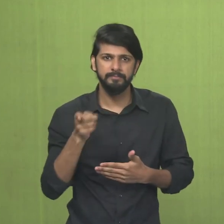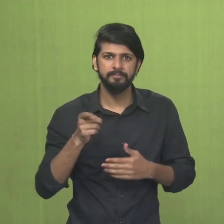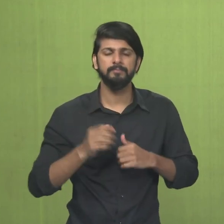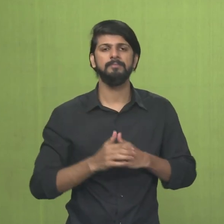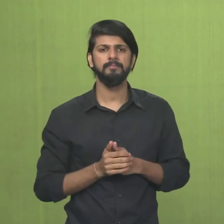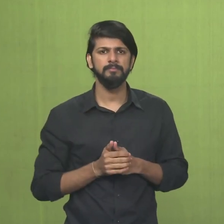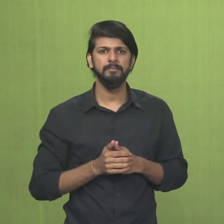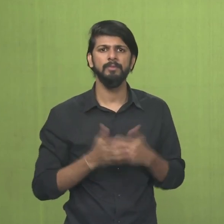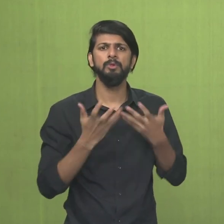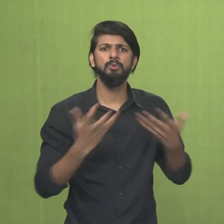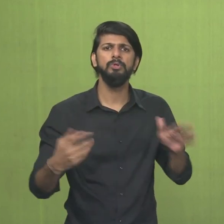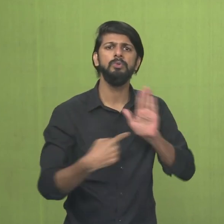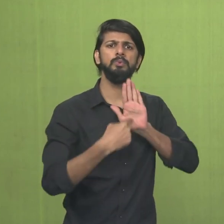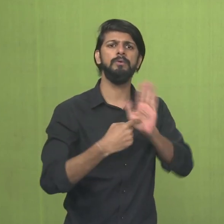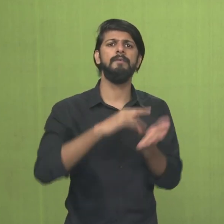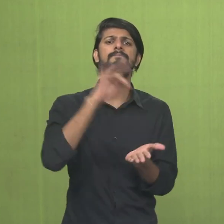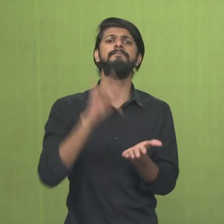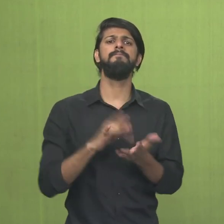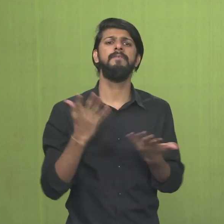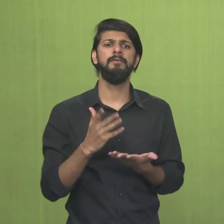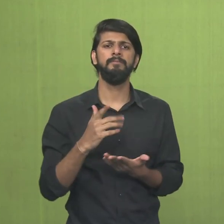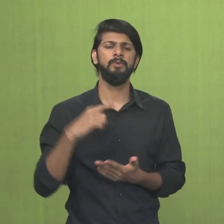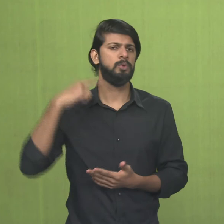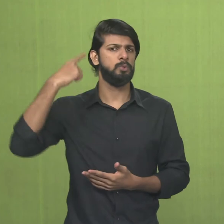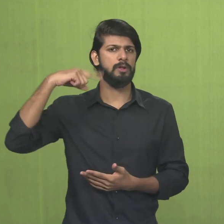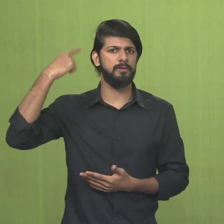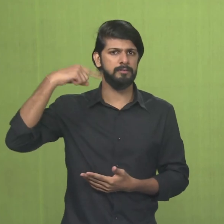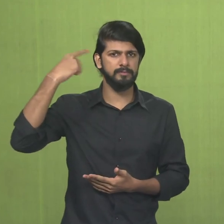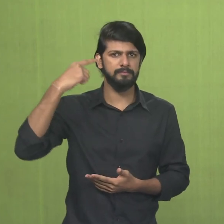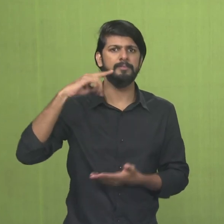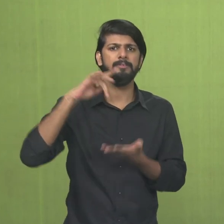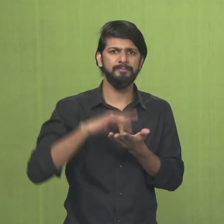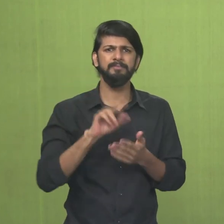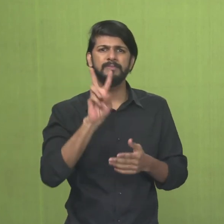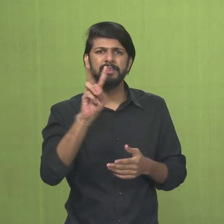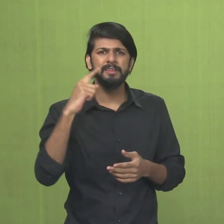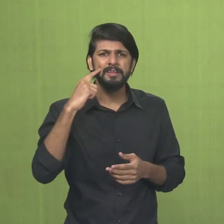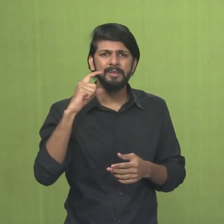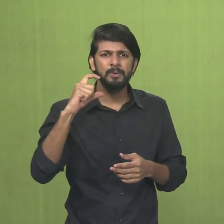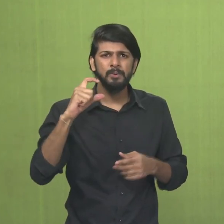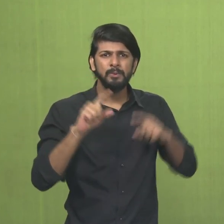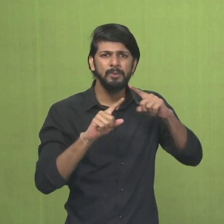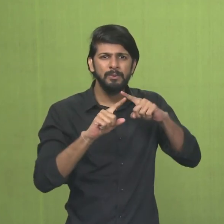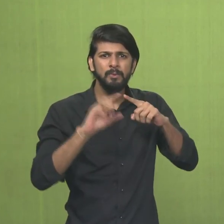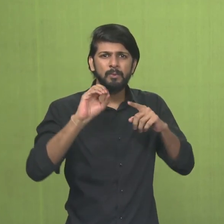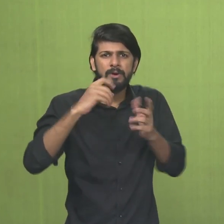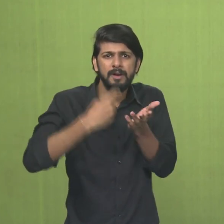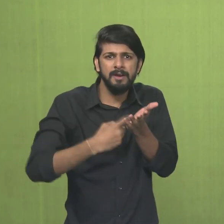They have depicted the market scene, and this collection is now in London